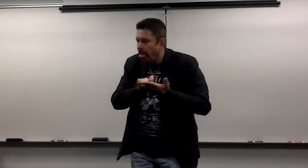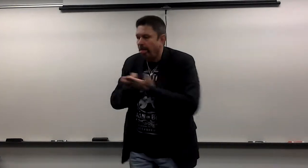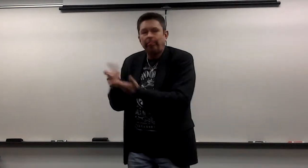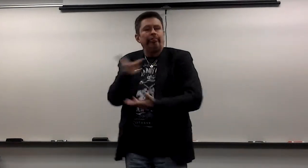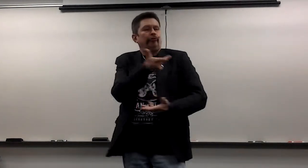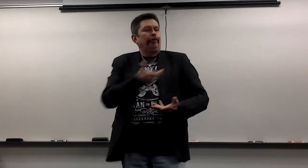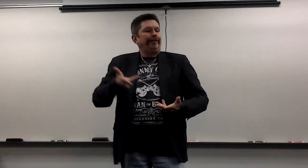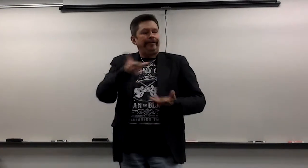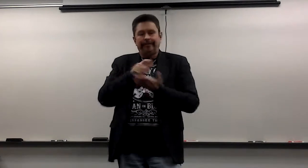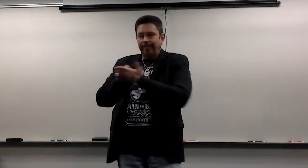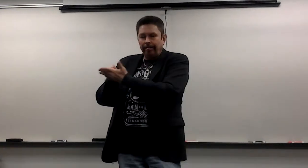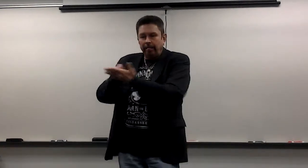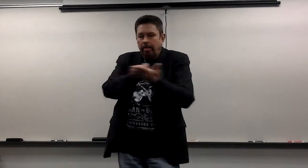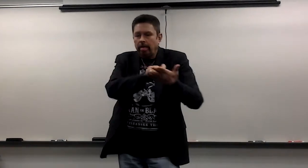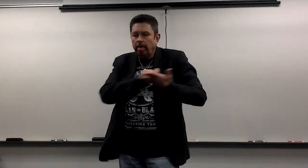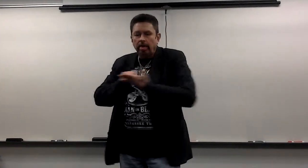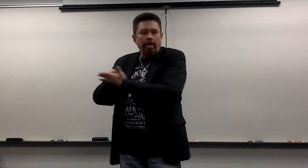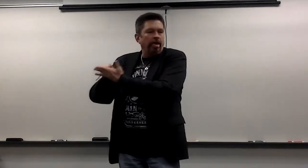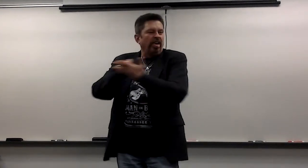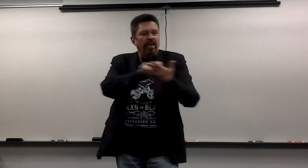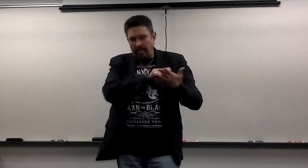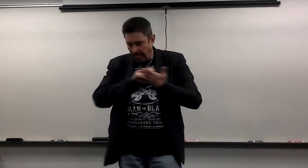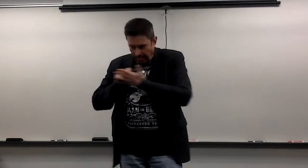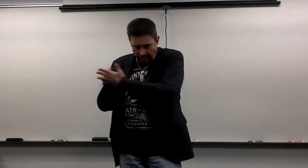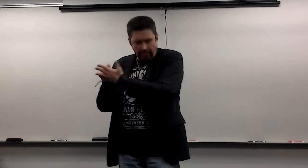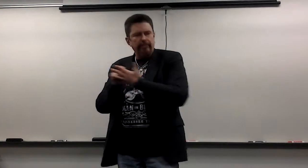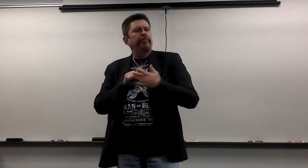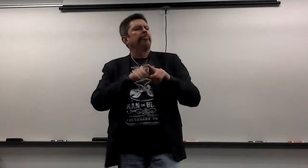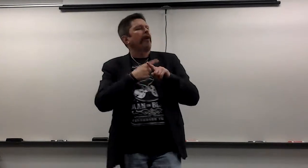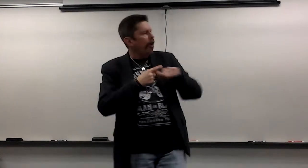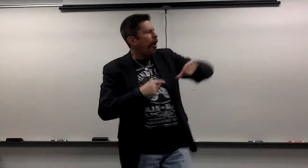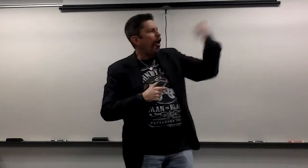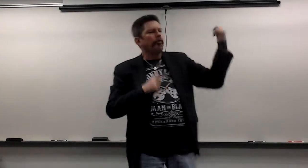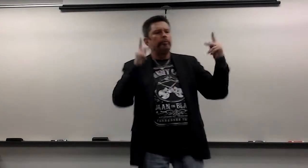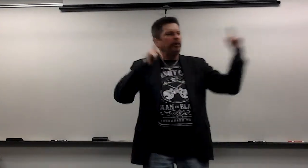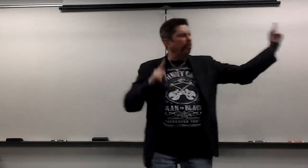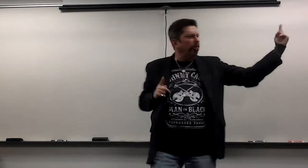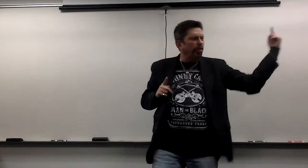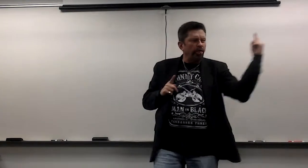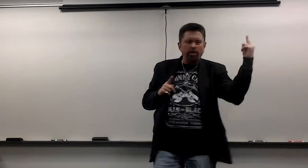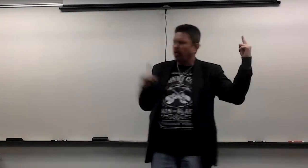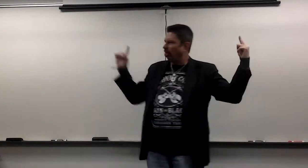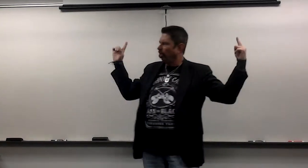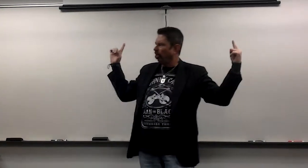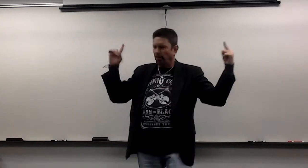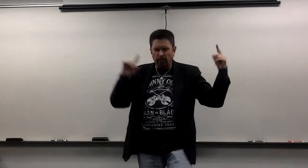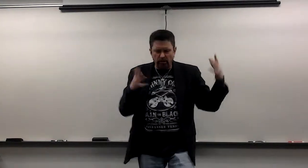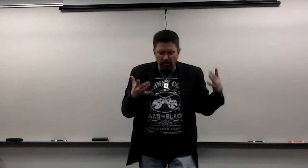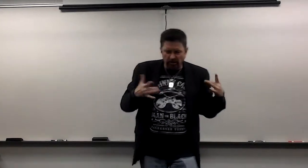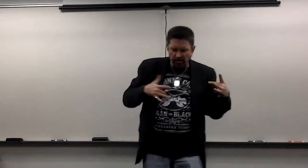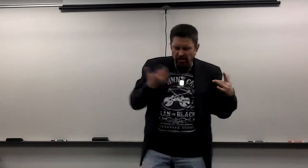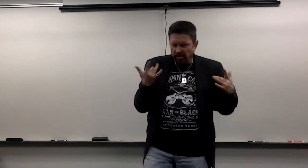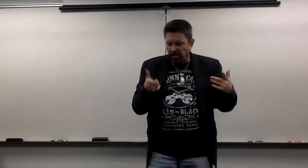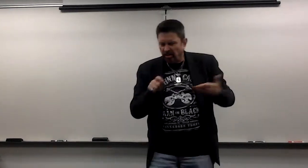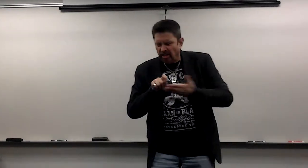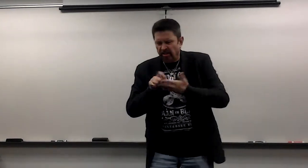But the people involved, and then more people became involved and started writing back and forth, and more people came up to the group and said,